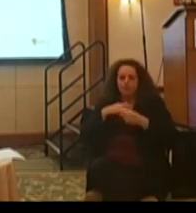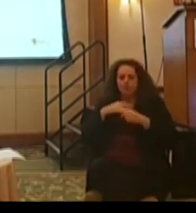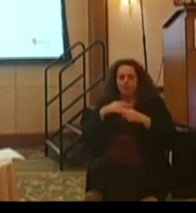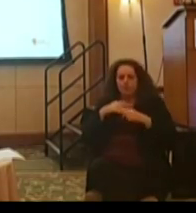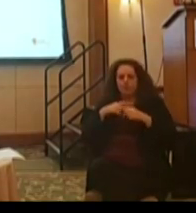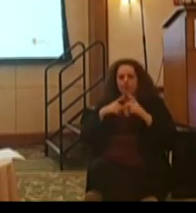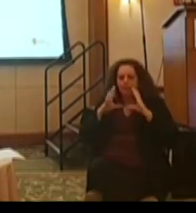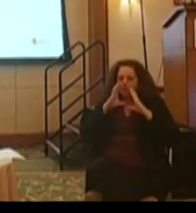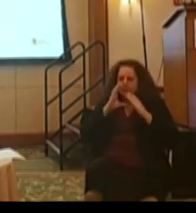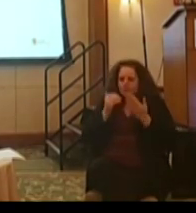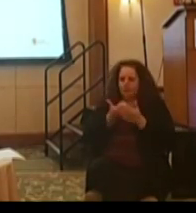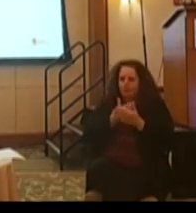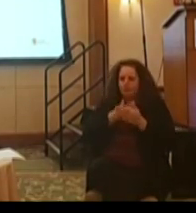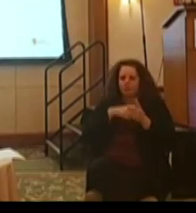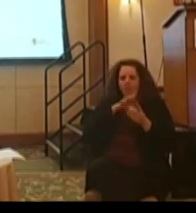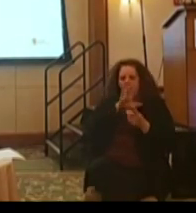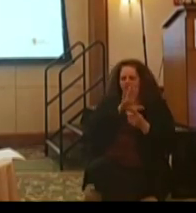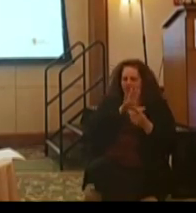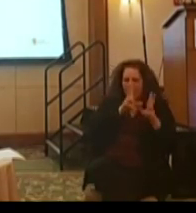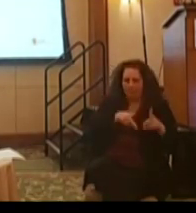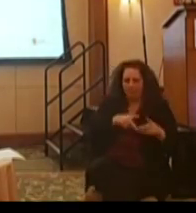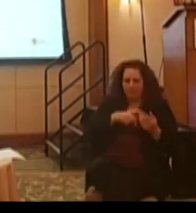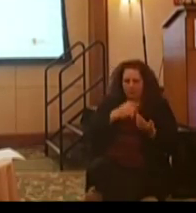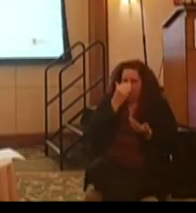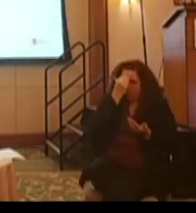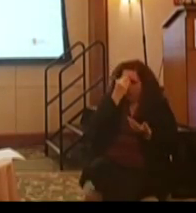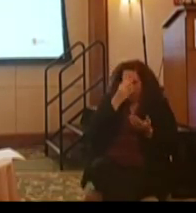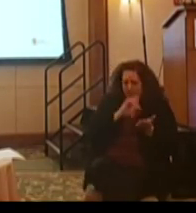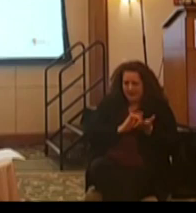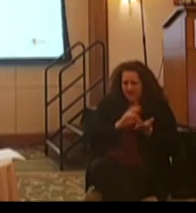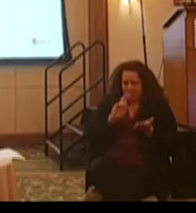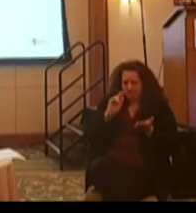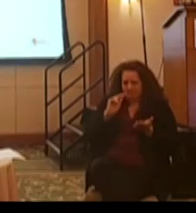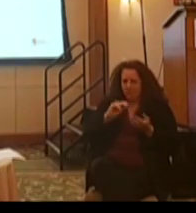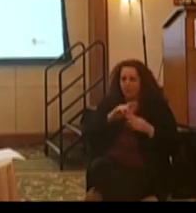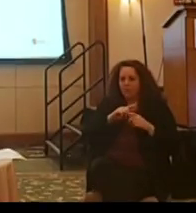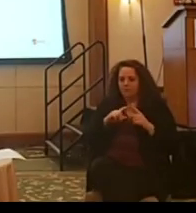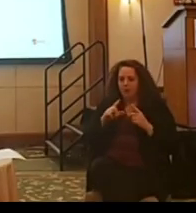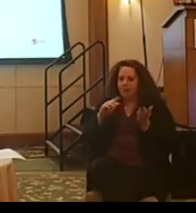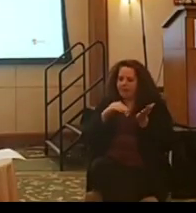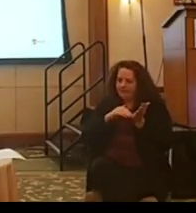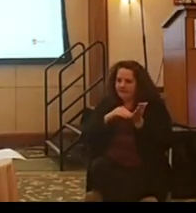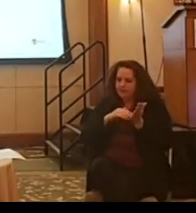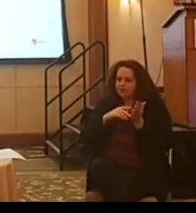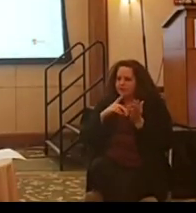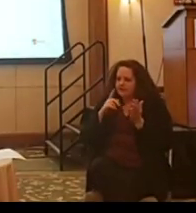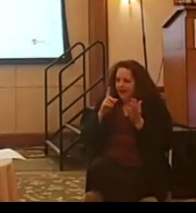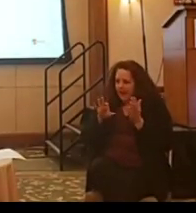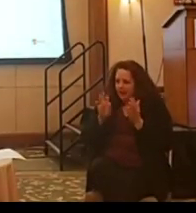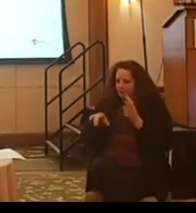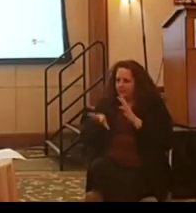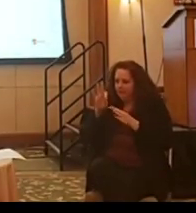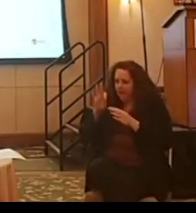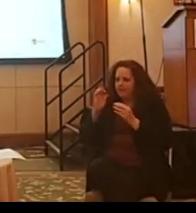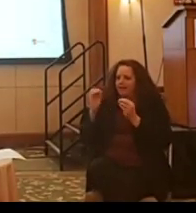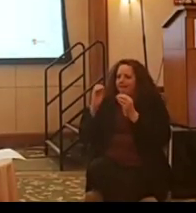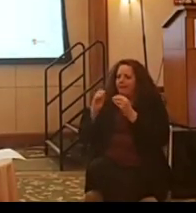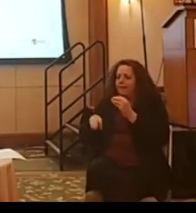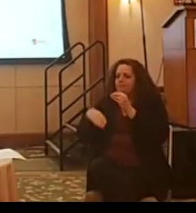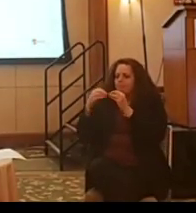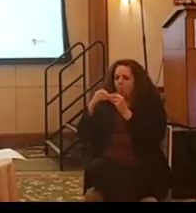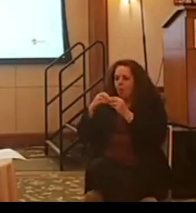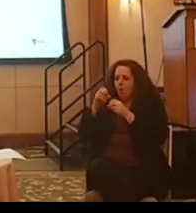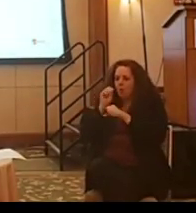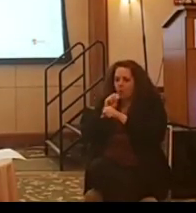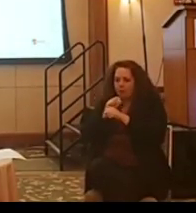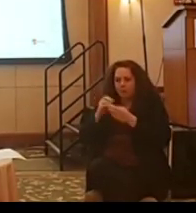this patient's kind of formulary. And so the physician actually had to go and do extra work, make extra phone calls,